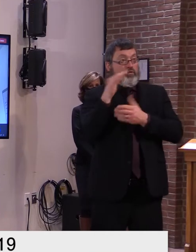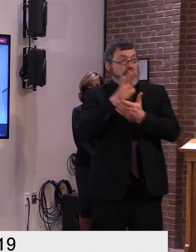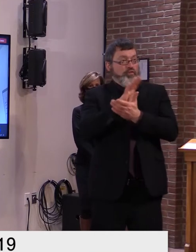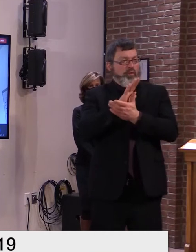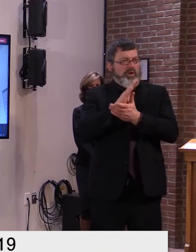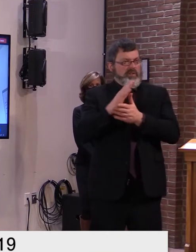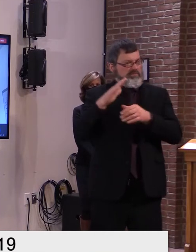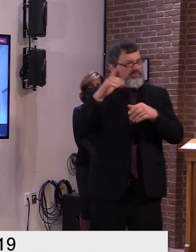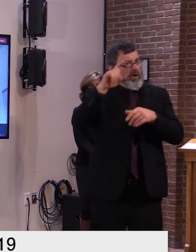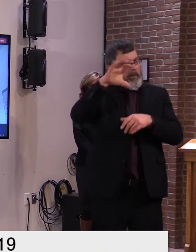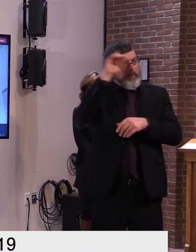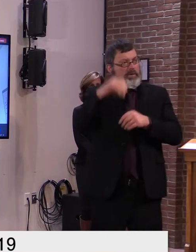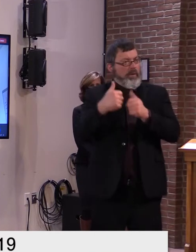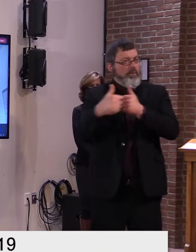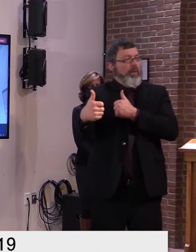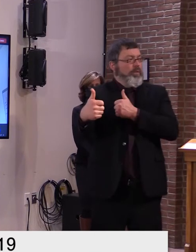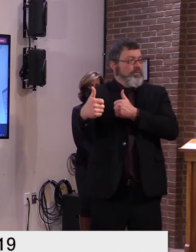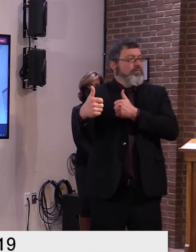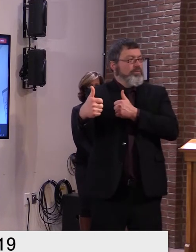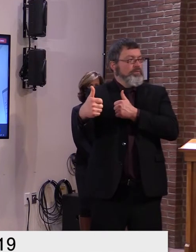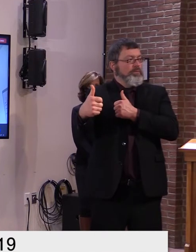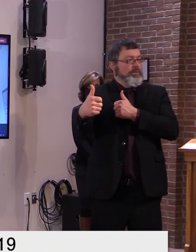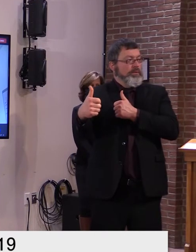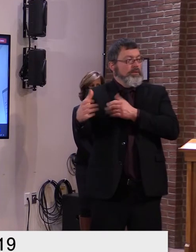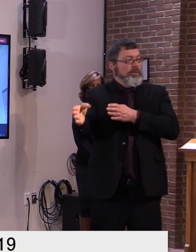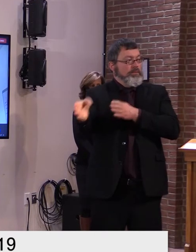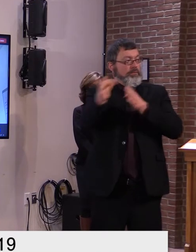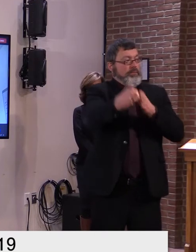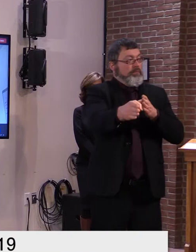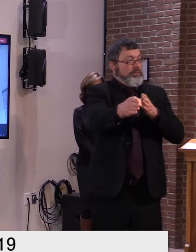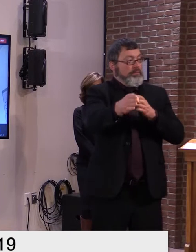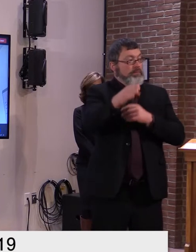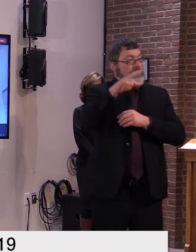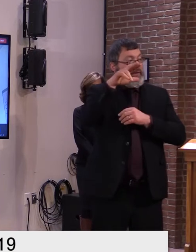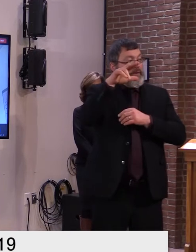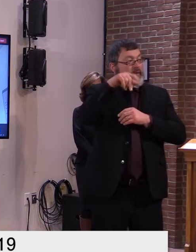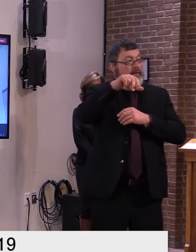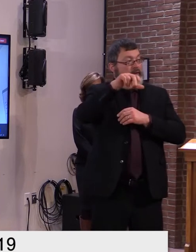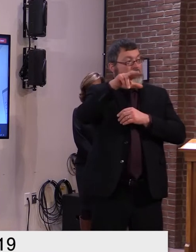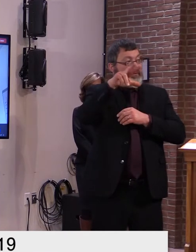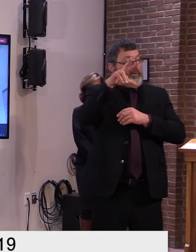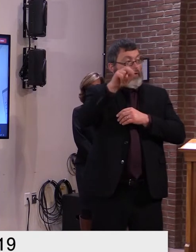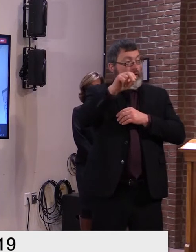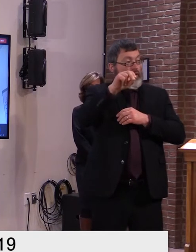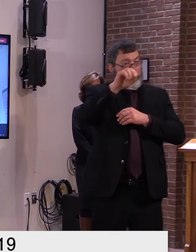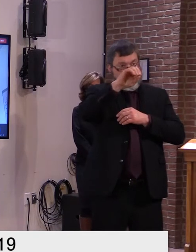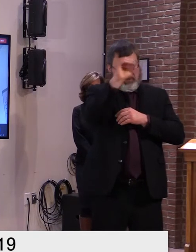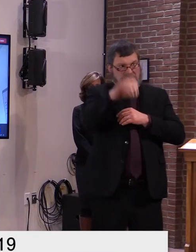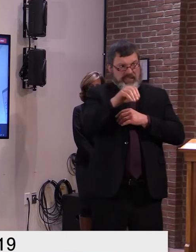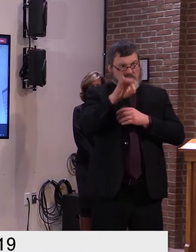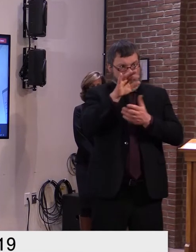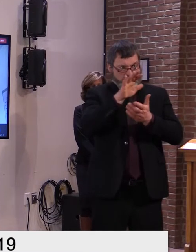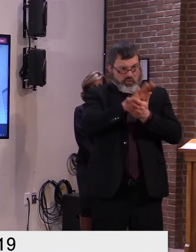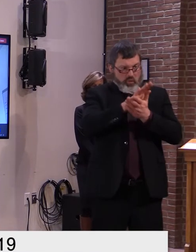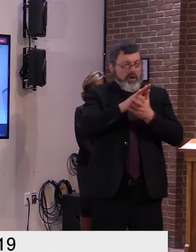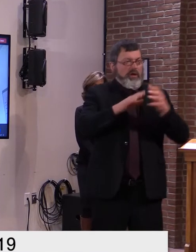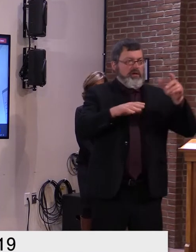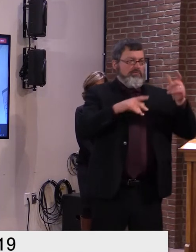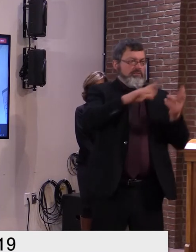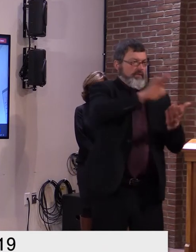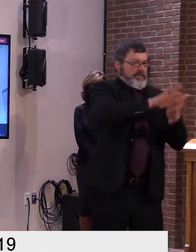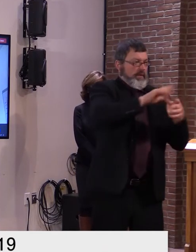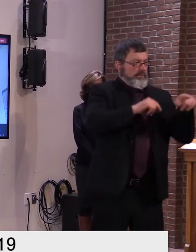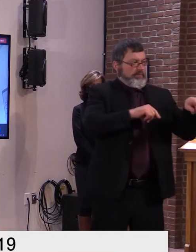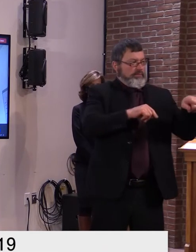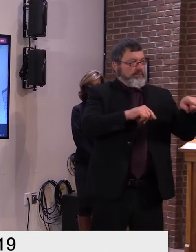the majority, in a hybrid learning mode. We think the stability in the data from October to November shows that schools